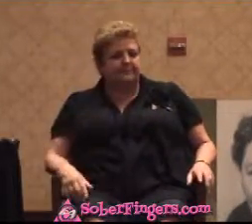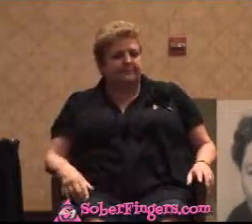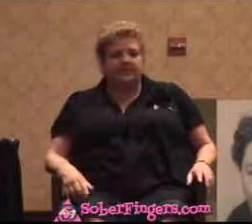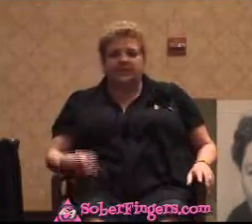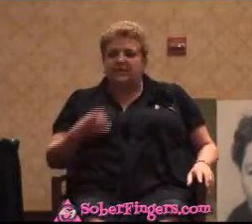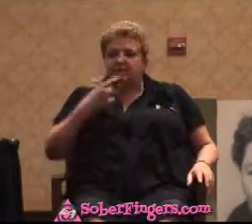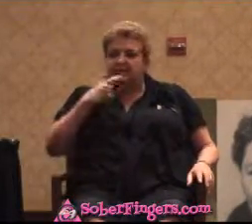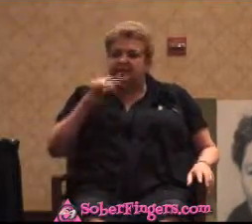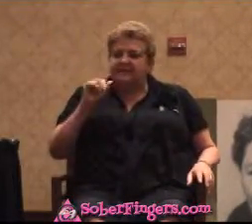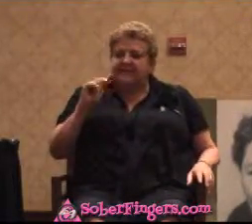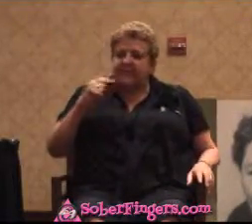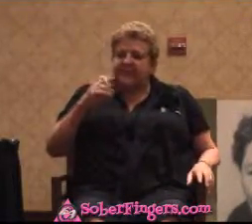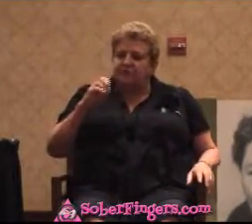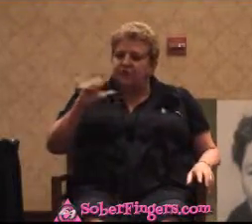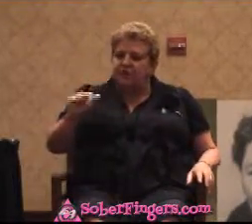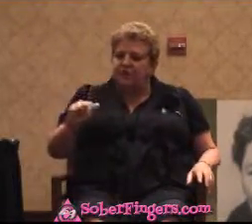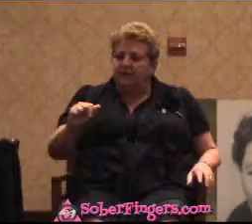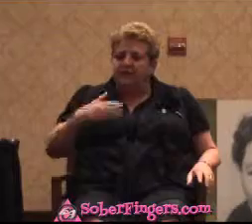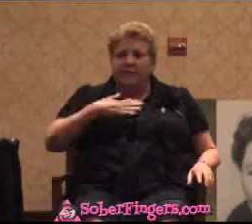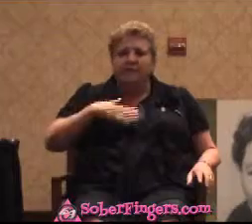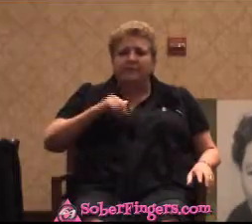Angela, please don't give that little girl up.